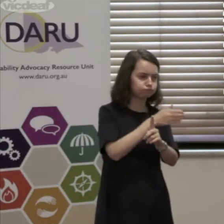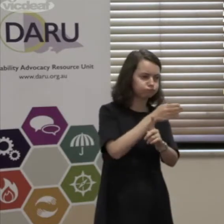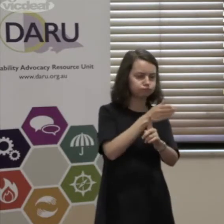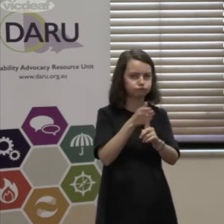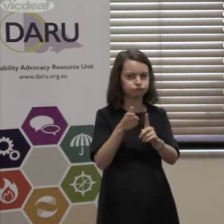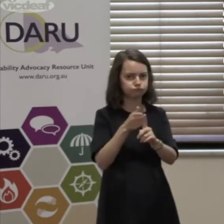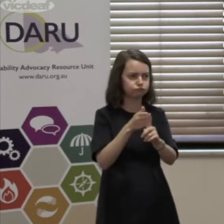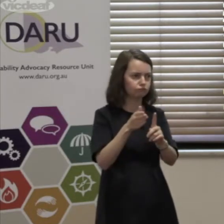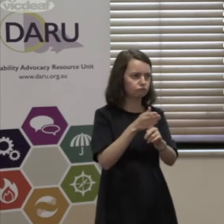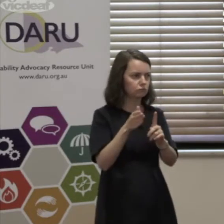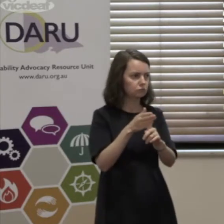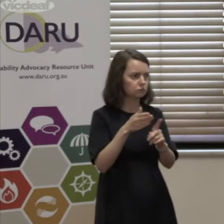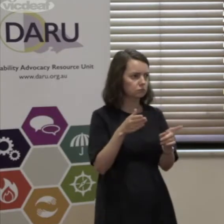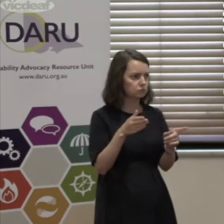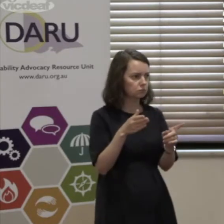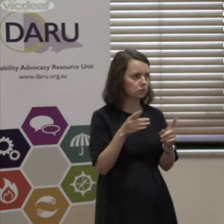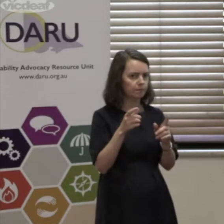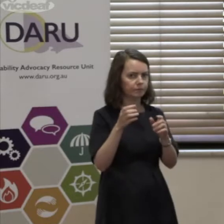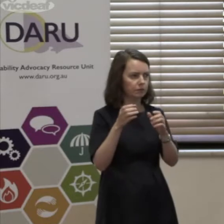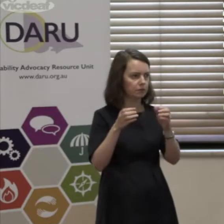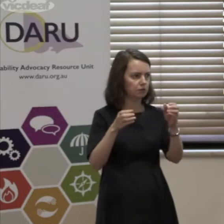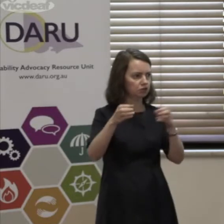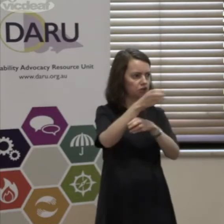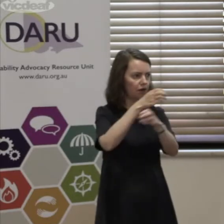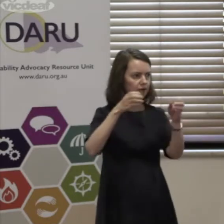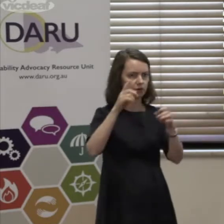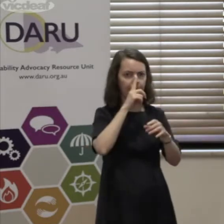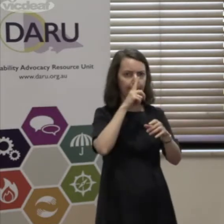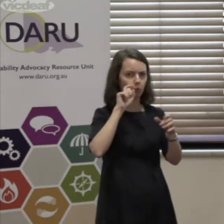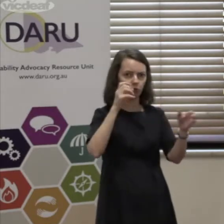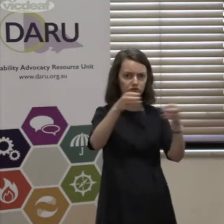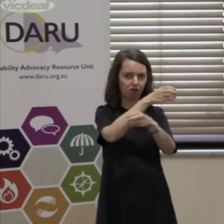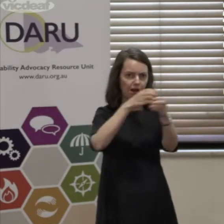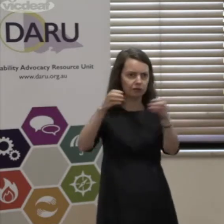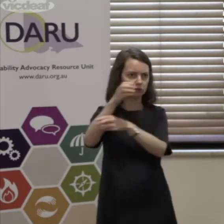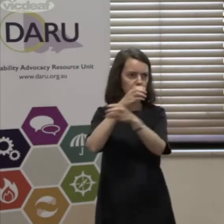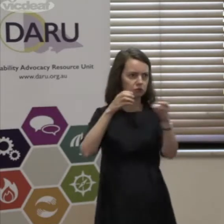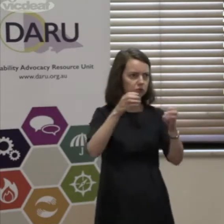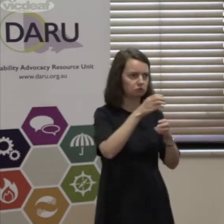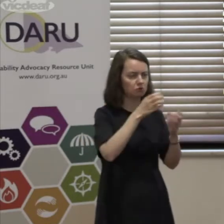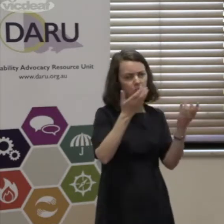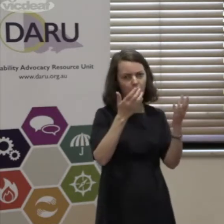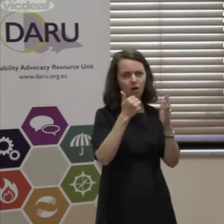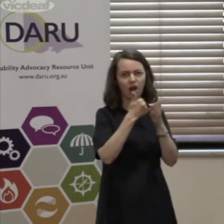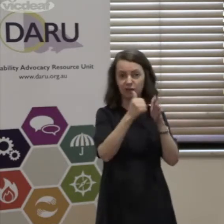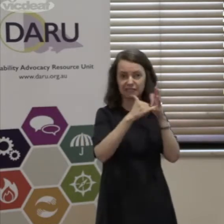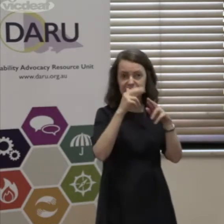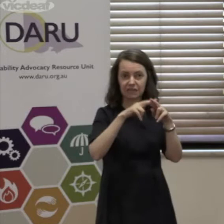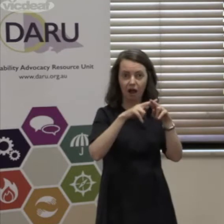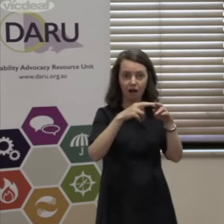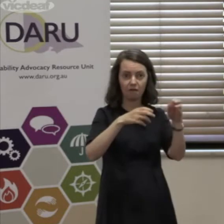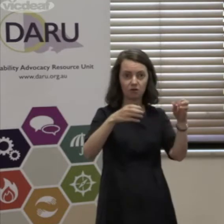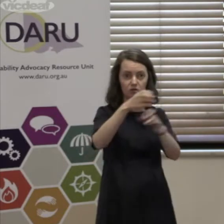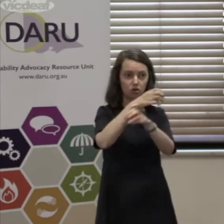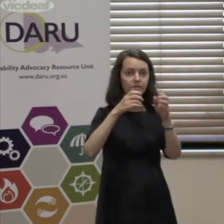that's one of the differences between the two. Do they change? Well, that'll be a staff turnover thing. So the organisation